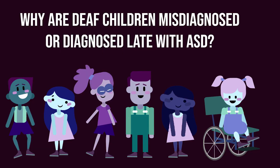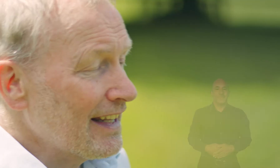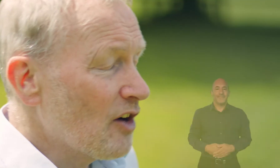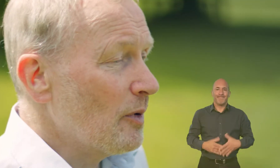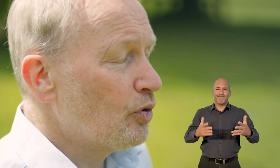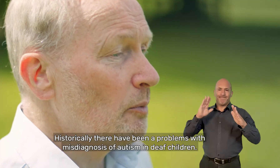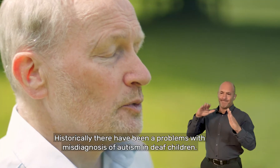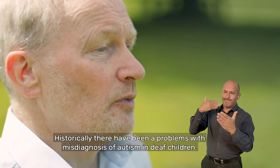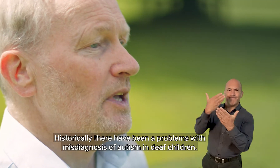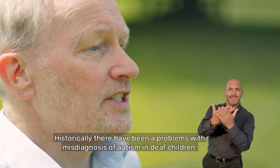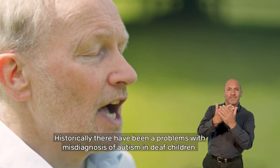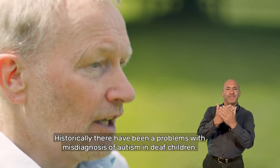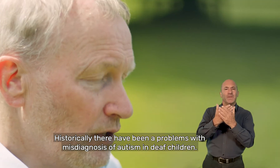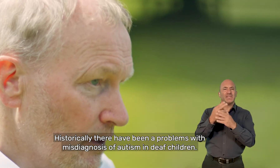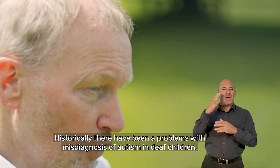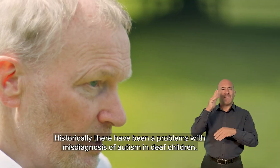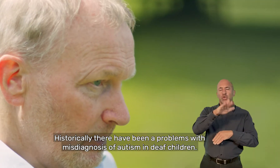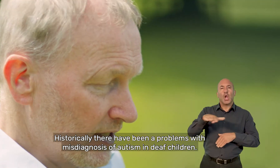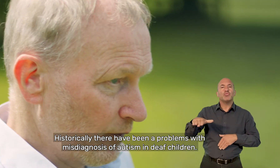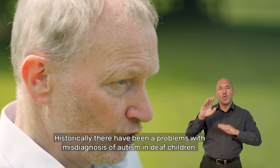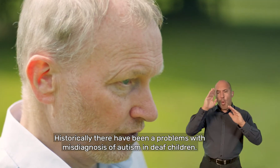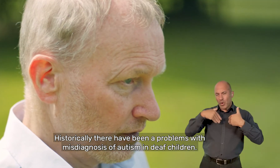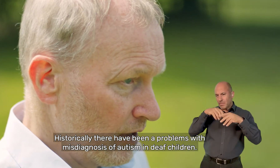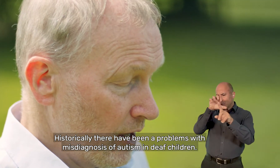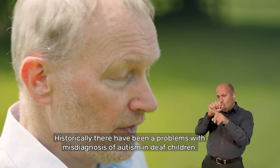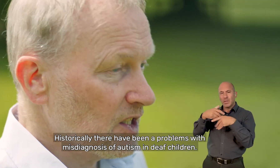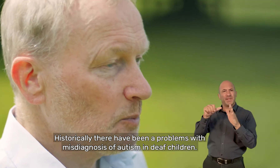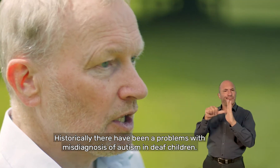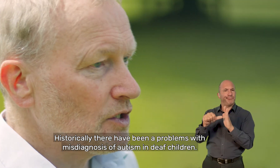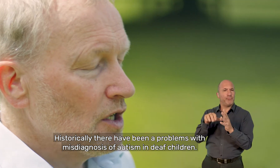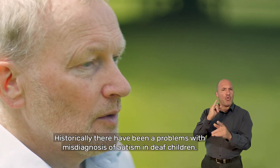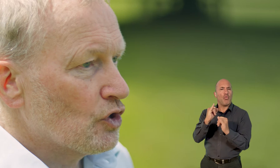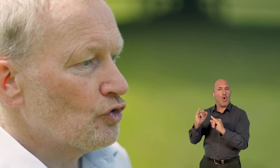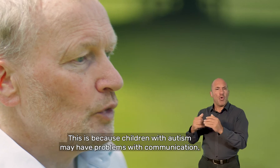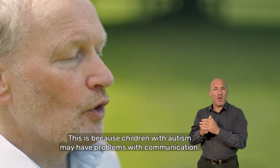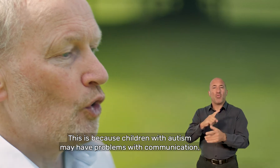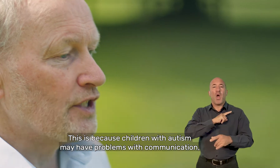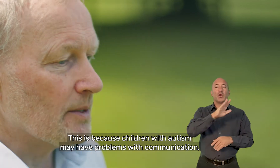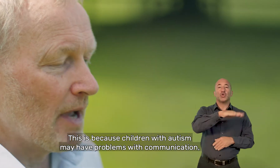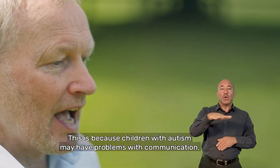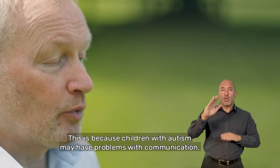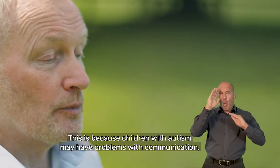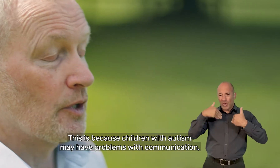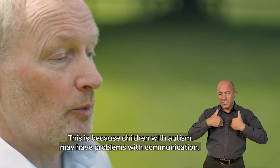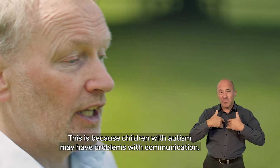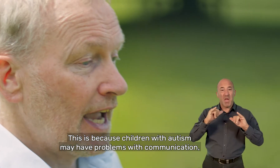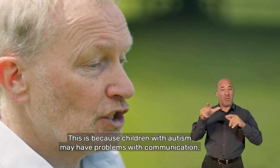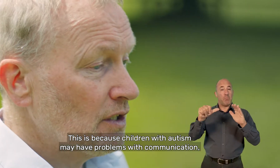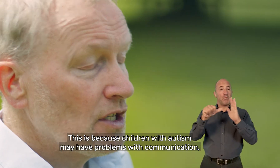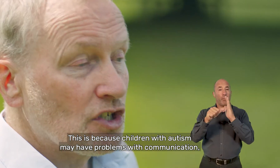Historically, there have been problems with misdiagnosis of autism in deaf children. And this is because children with autism may have problems with communication,